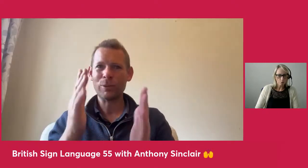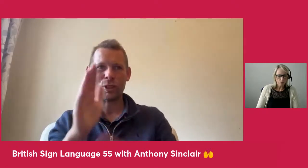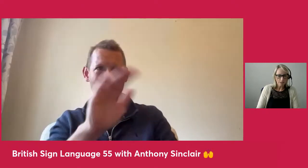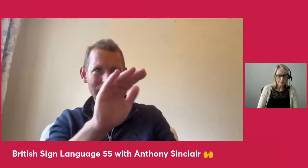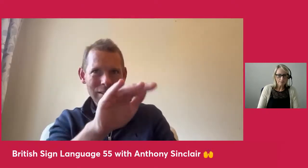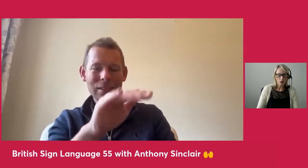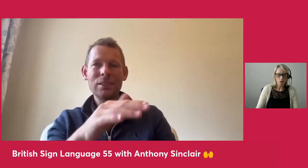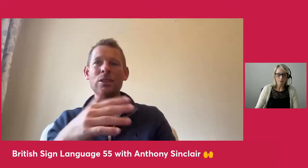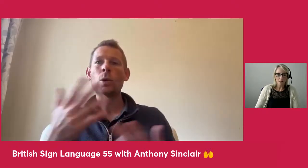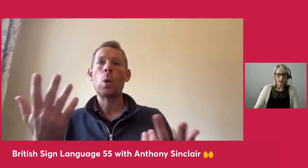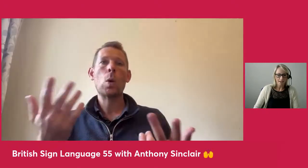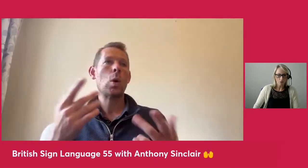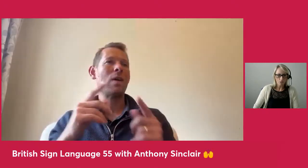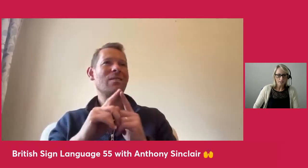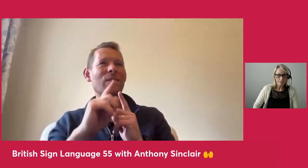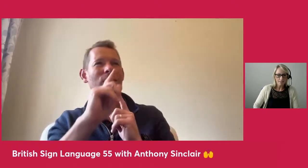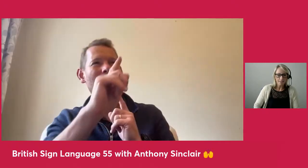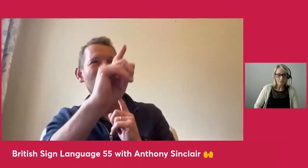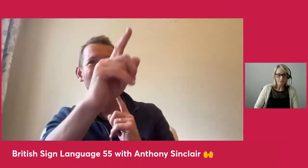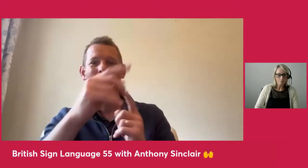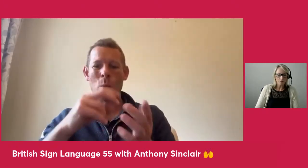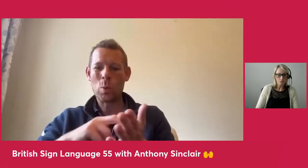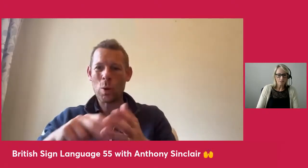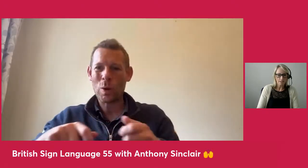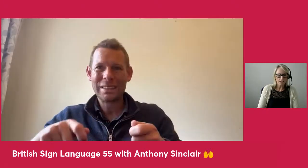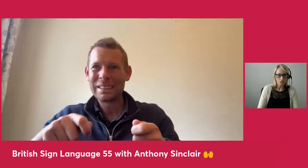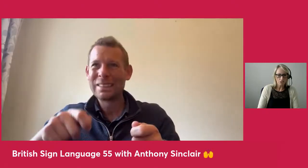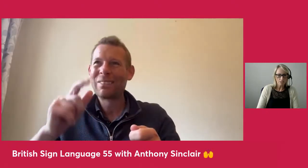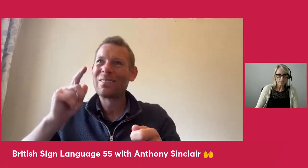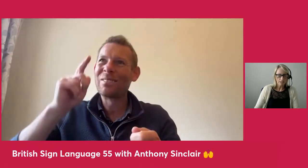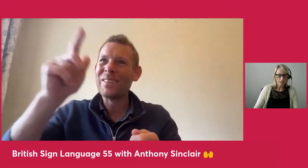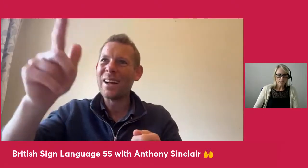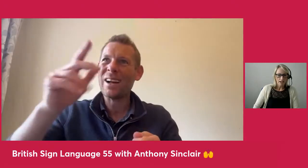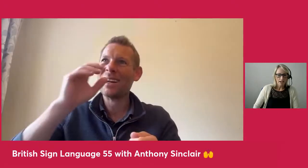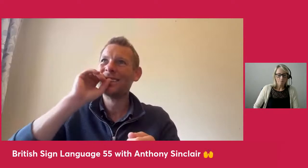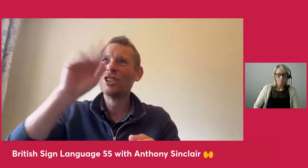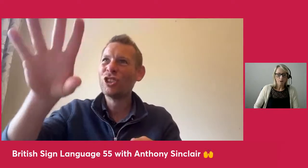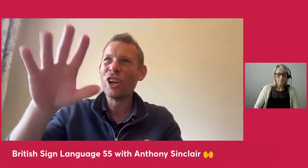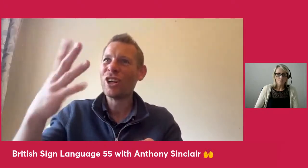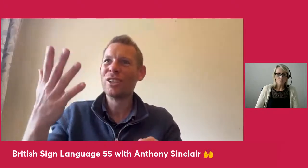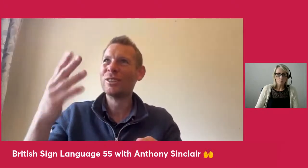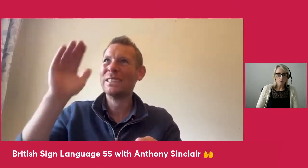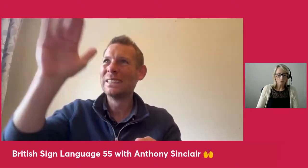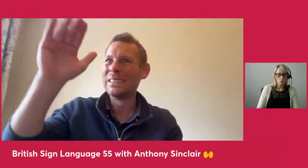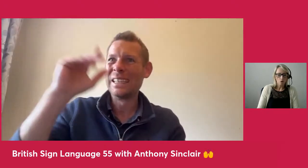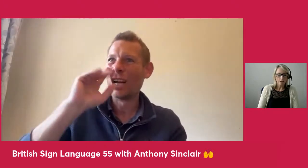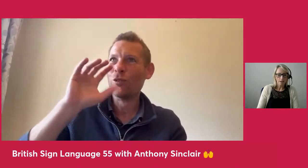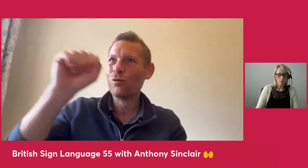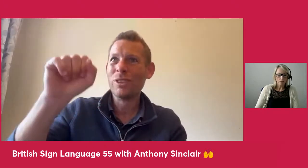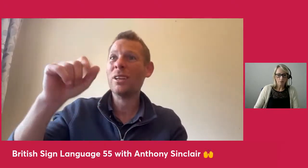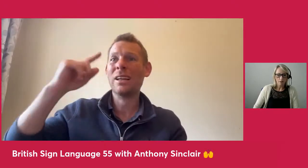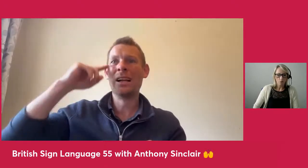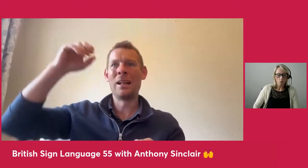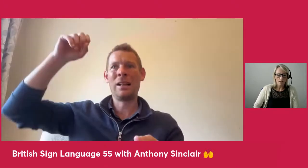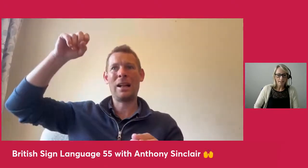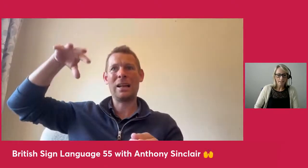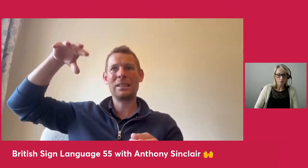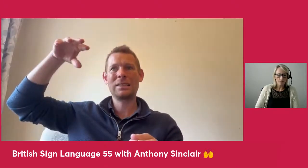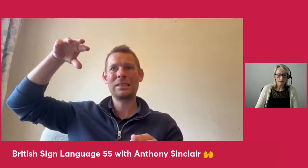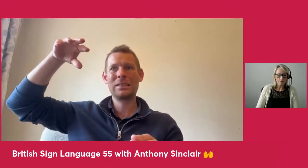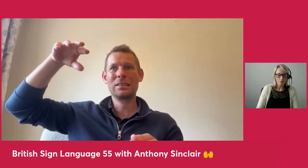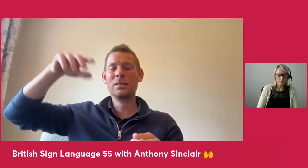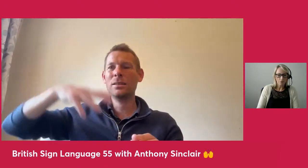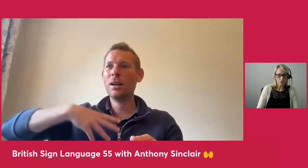was appropriate and how to make eye contact to get the deaf person's attention. Perhaps if someone is walking with a walking